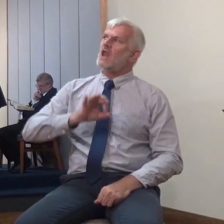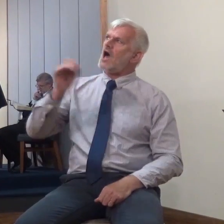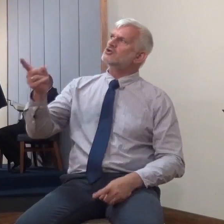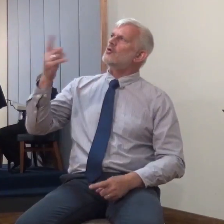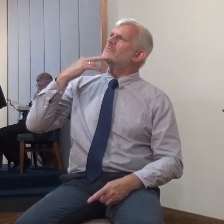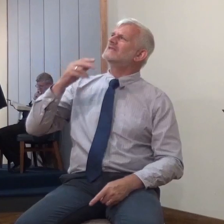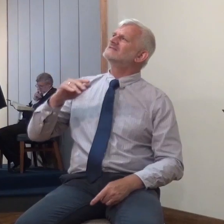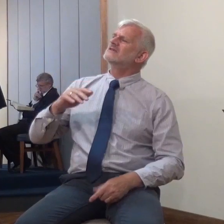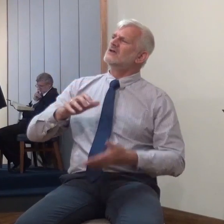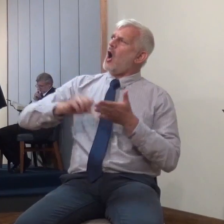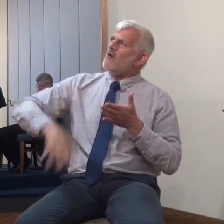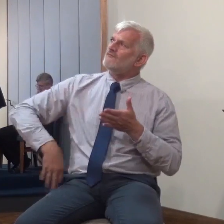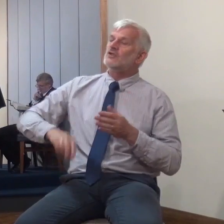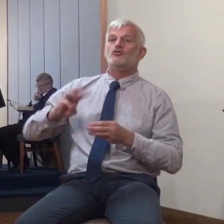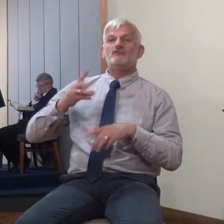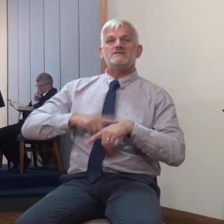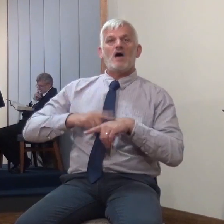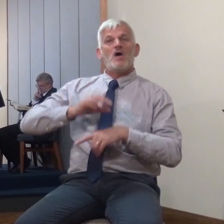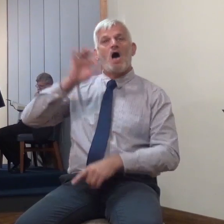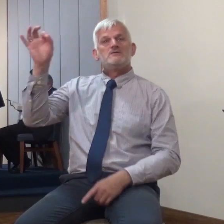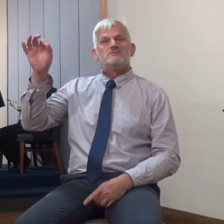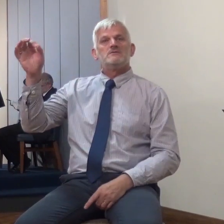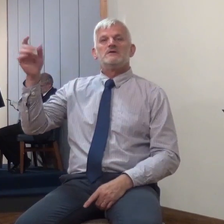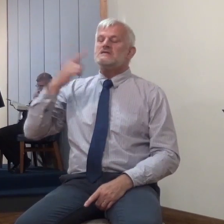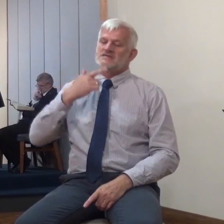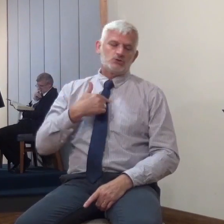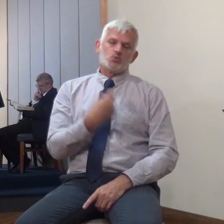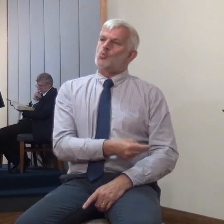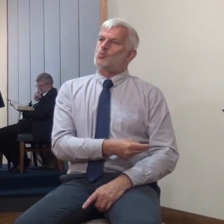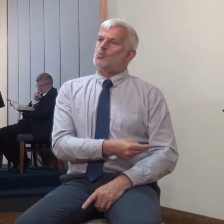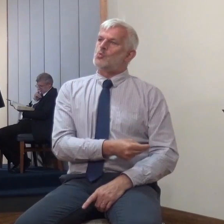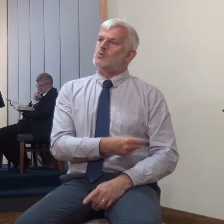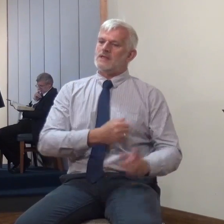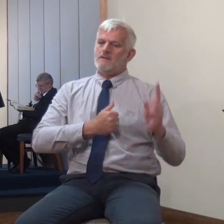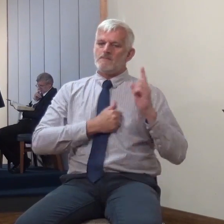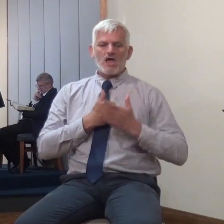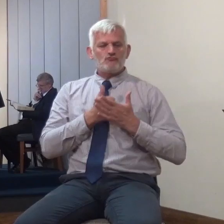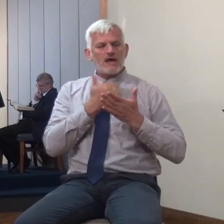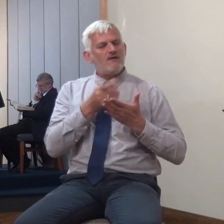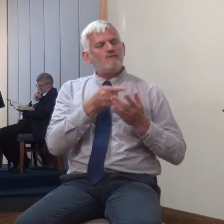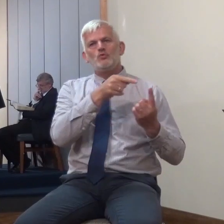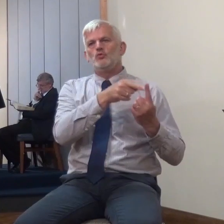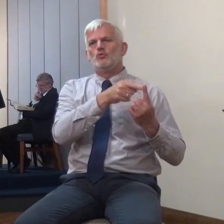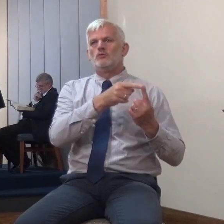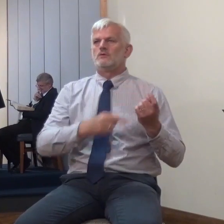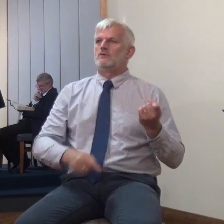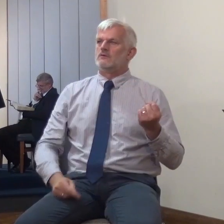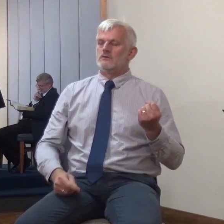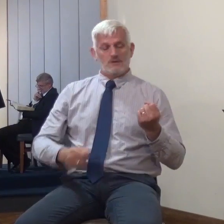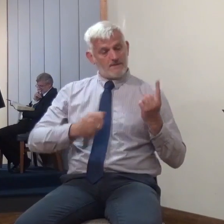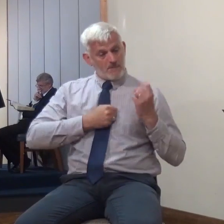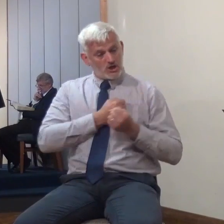said unto me, My grace is sufficient for thee, for my strength is made perfect in